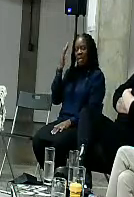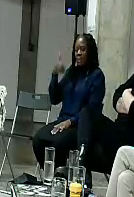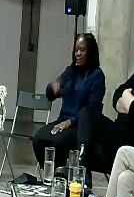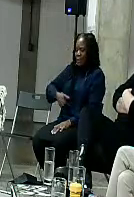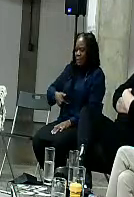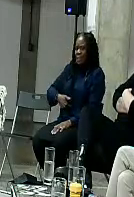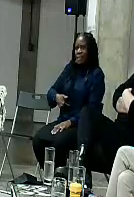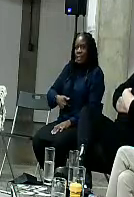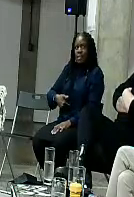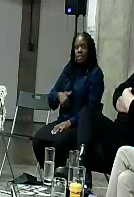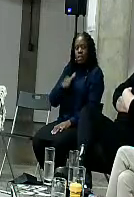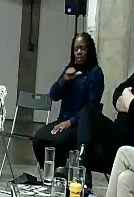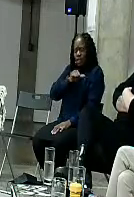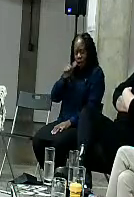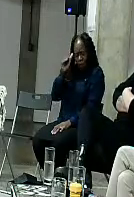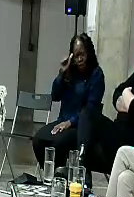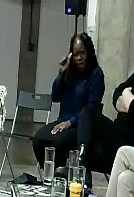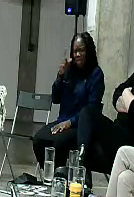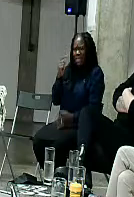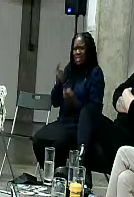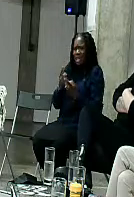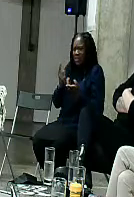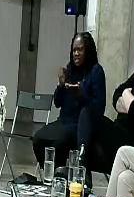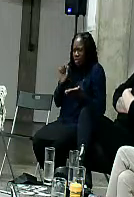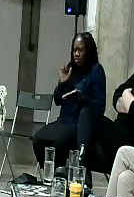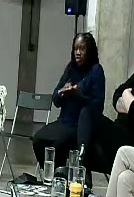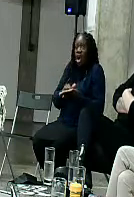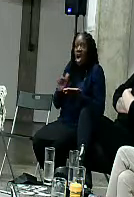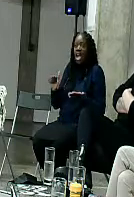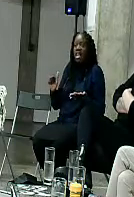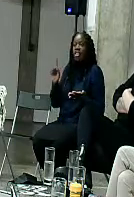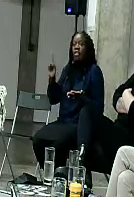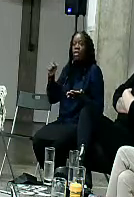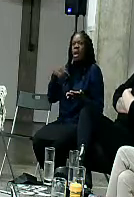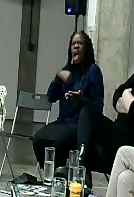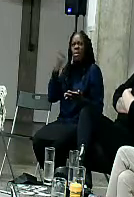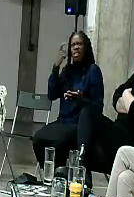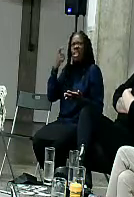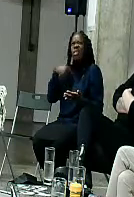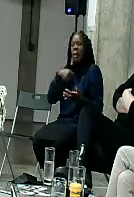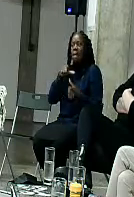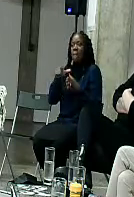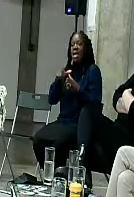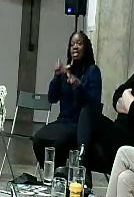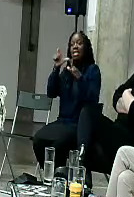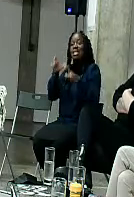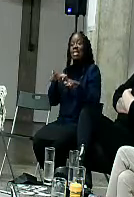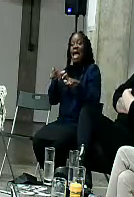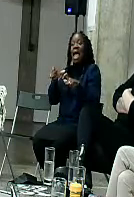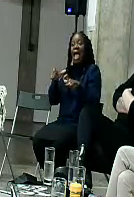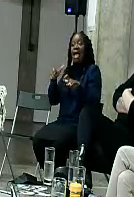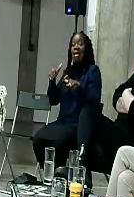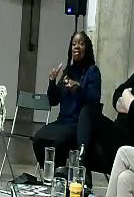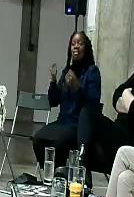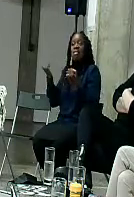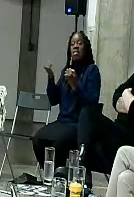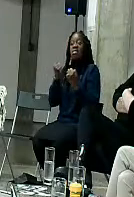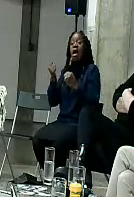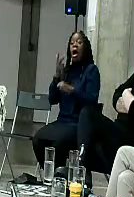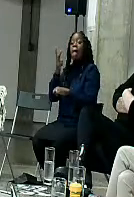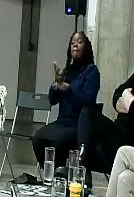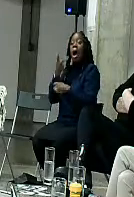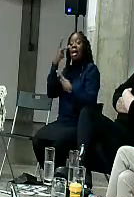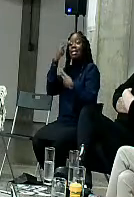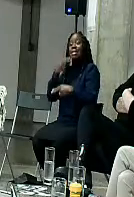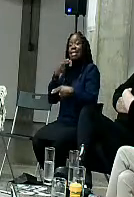there's something not right. So I was going to sleep in my car just for an hour or so to